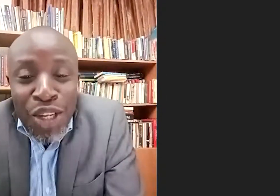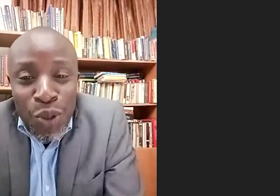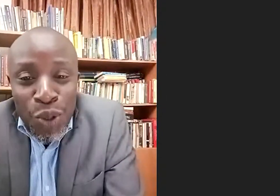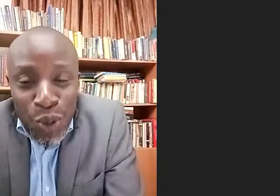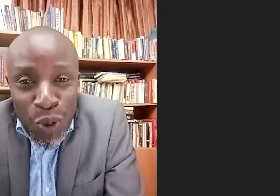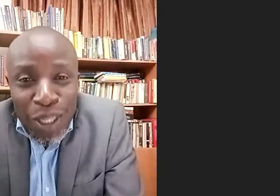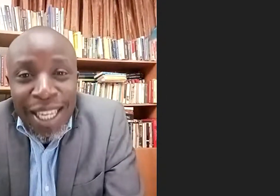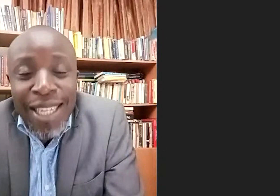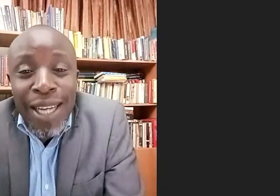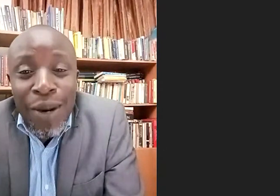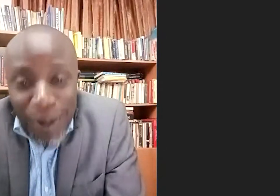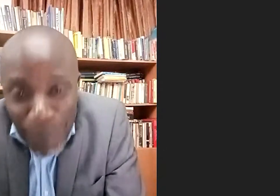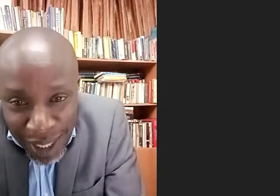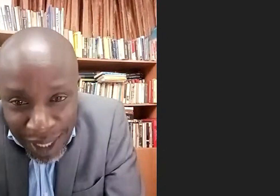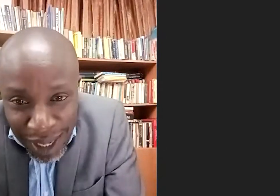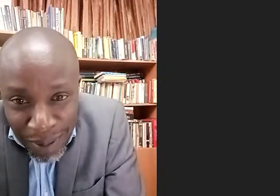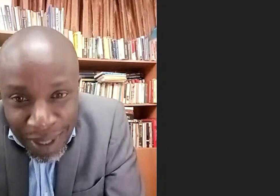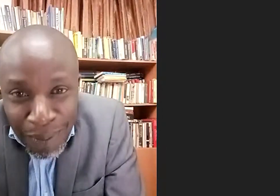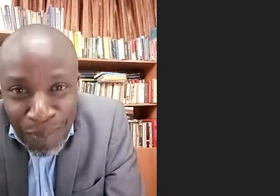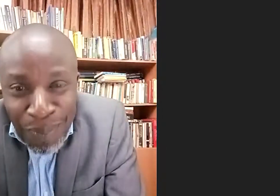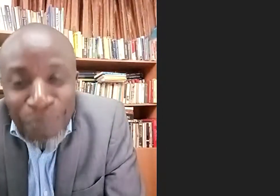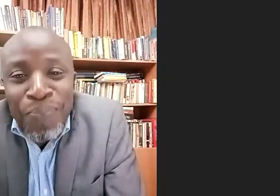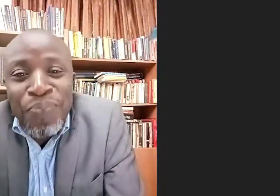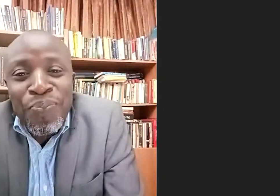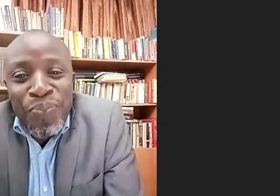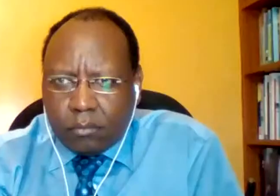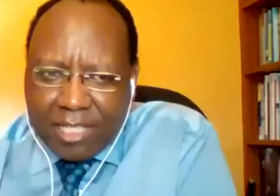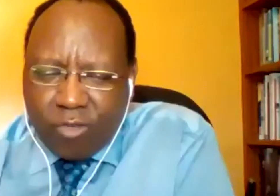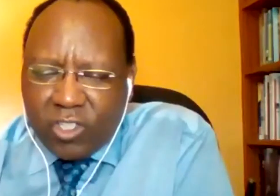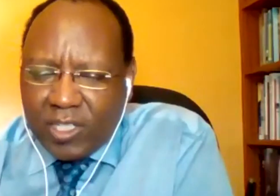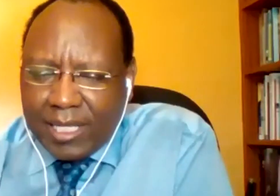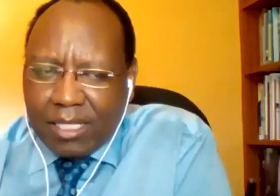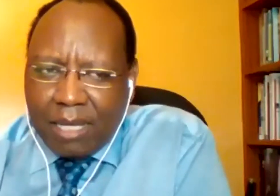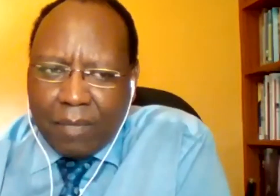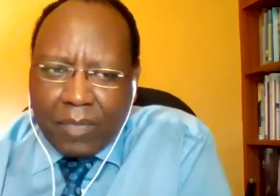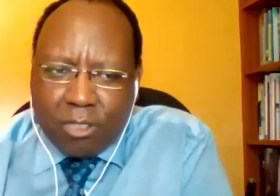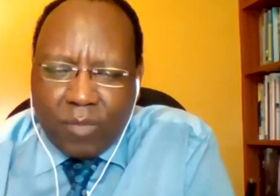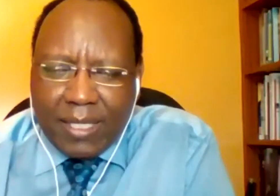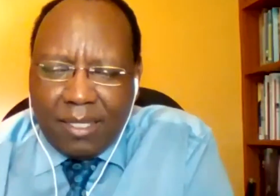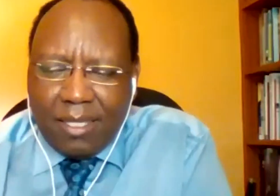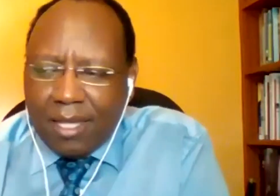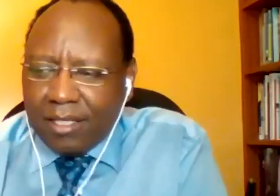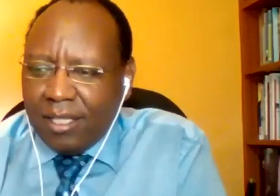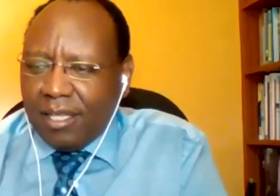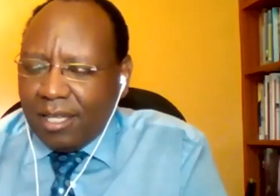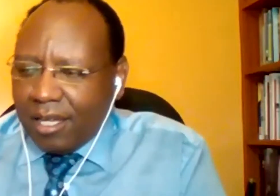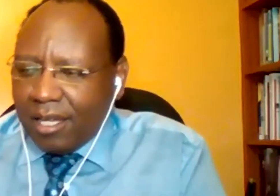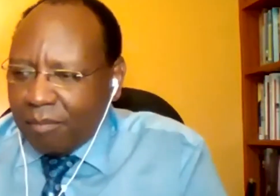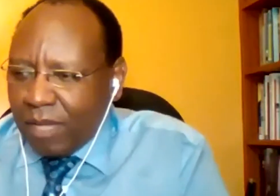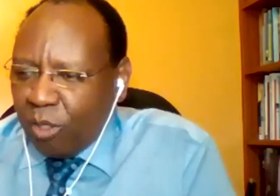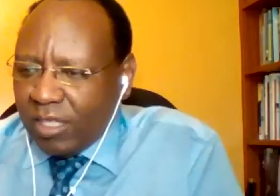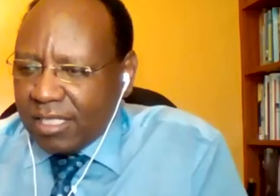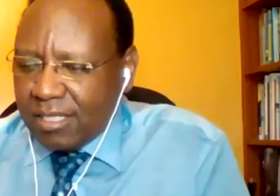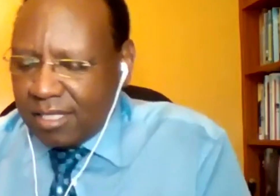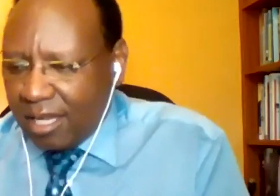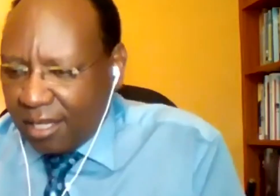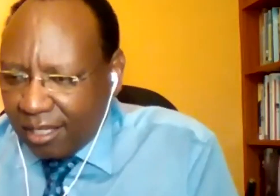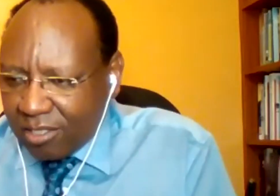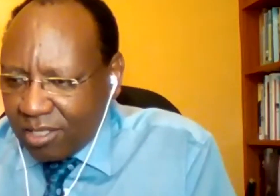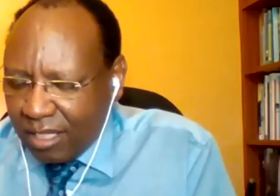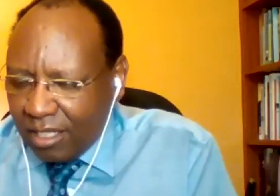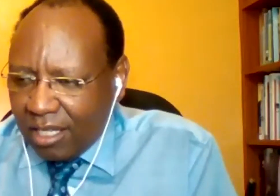other areas. He's the owner of Passion Bees Academy Limited. He is a trailblazer mentor. He